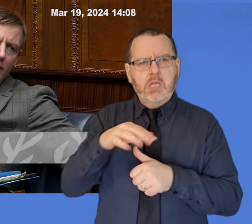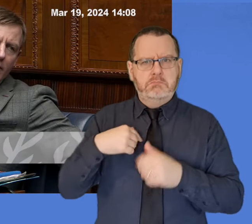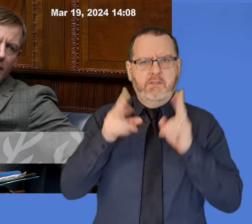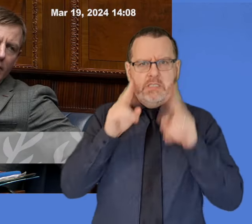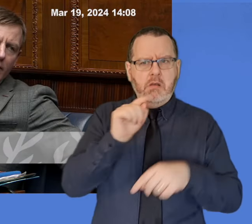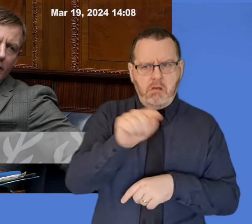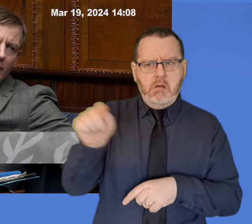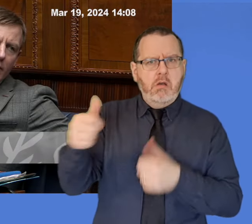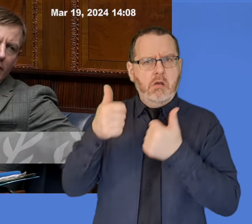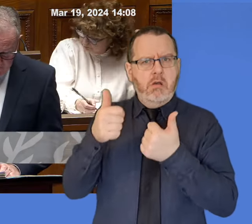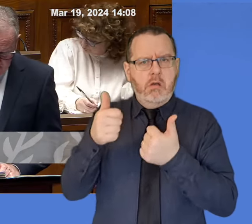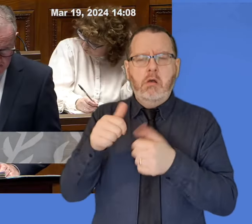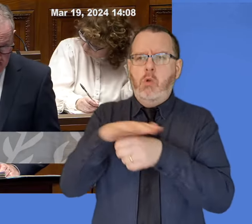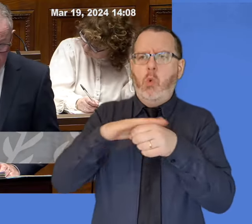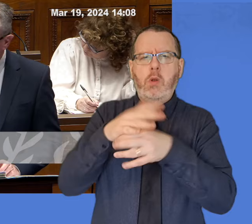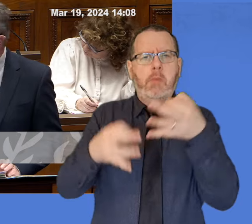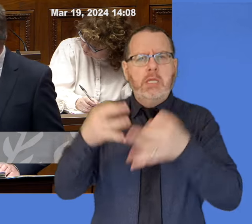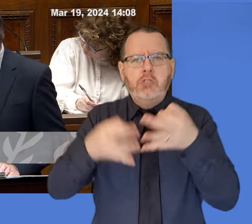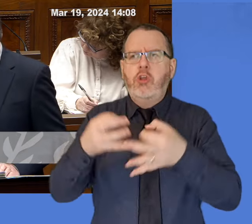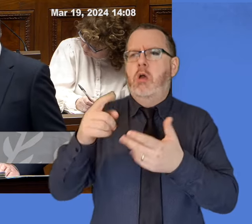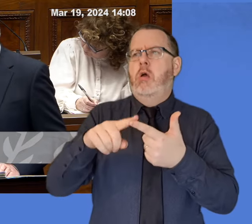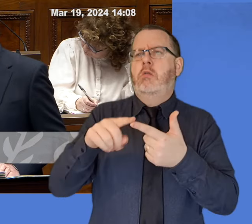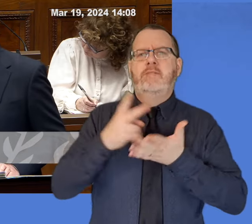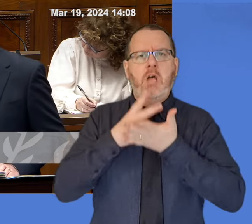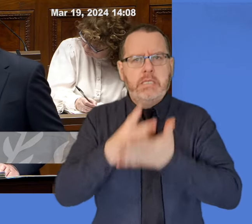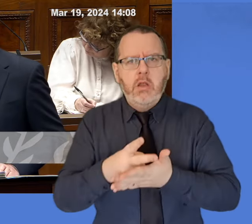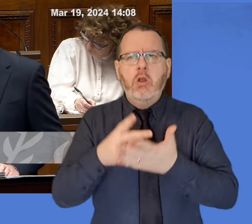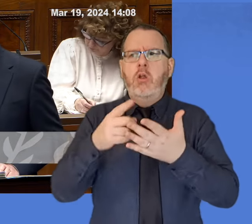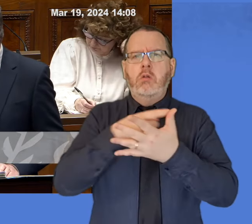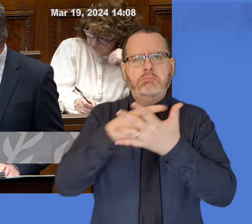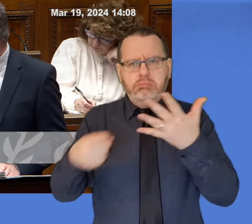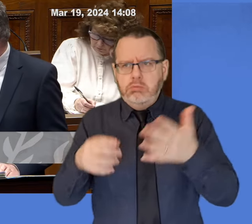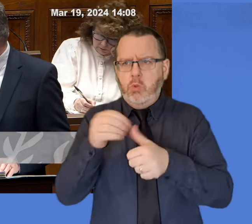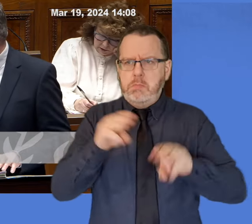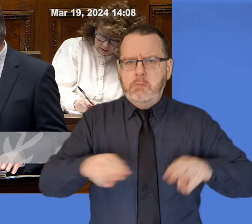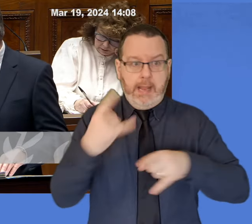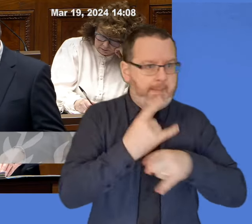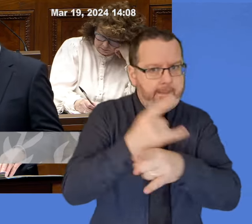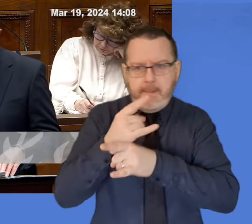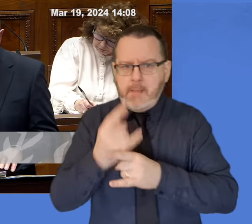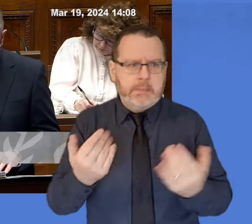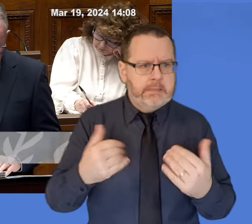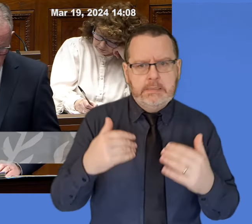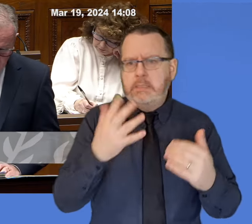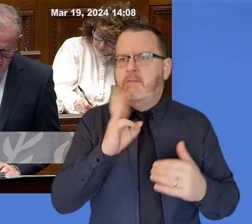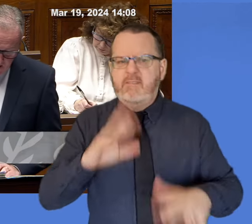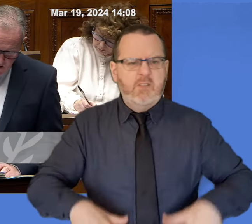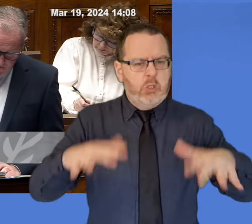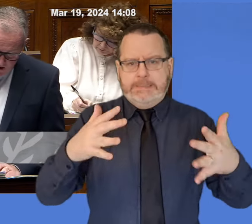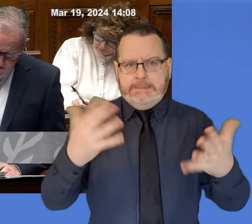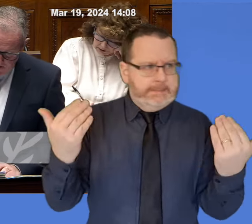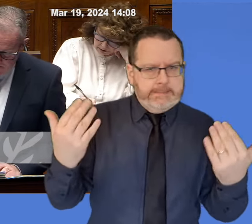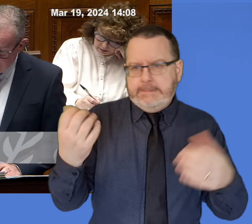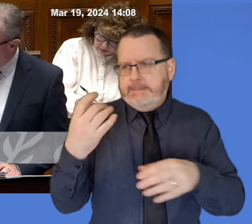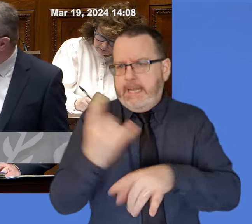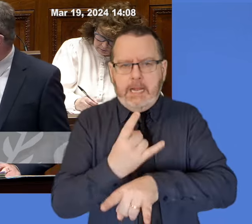many other people. And it, I think, displayed the true spirit that there is in our areas and many other areas when these type of crises come